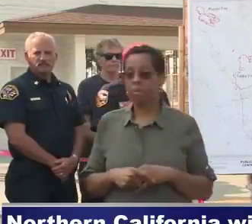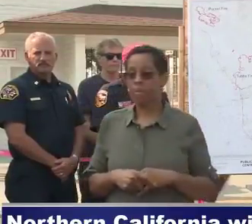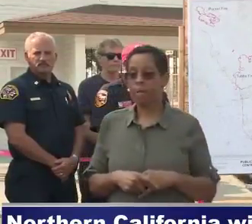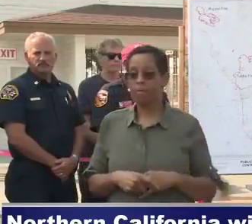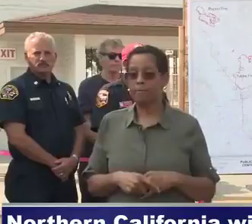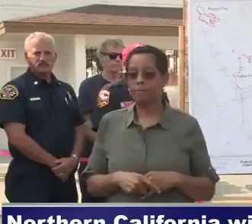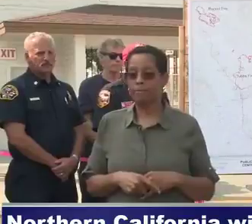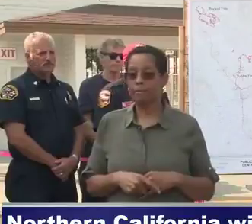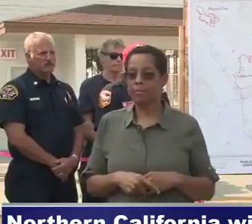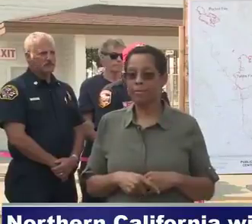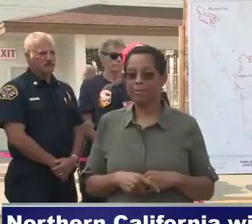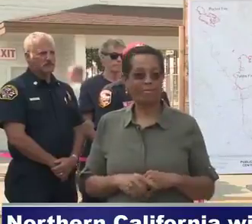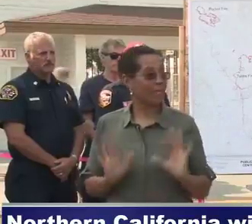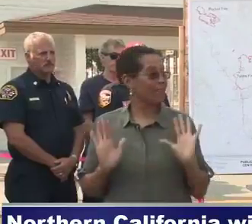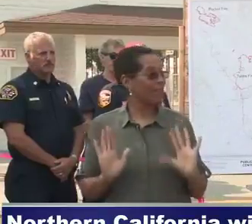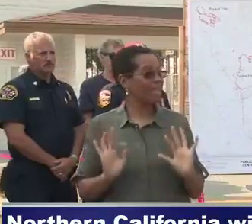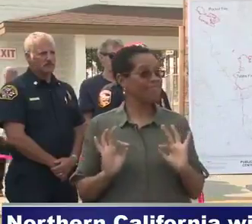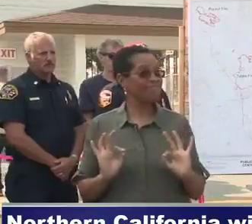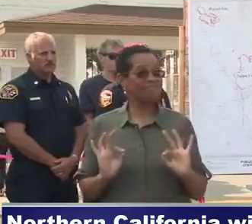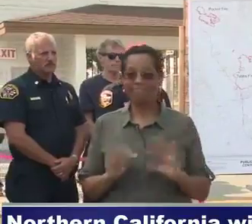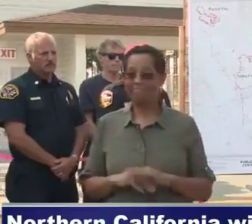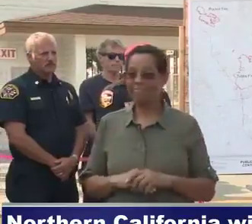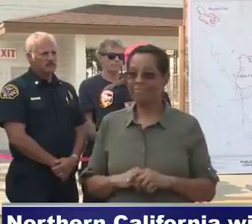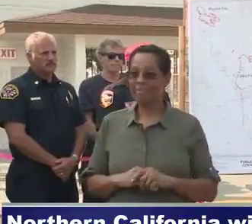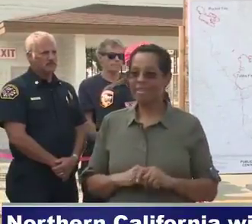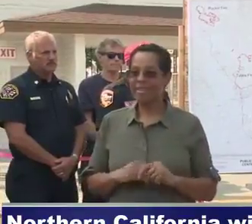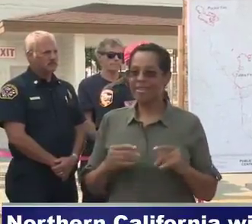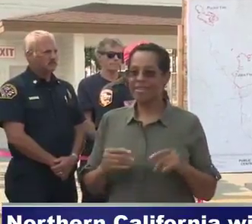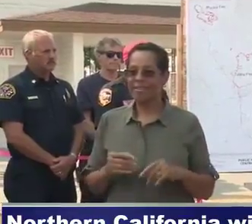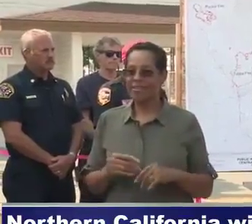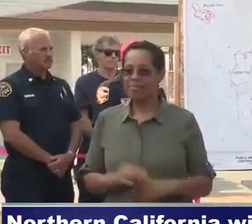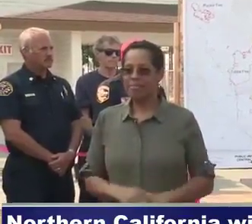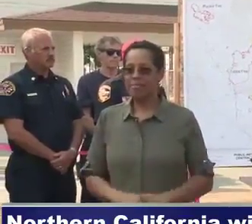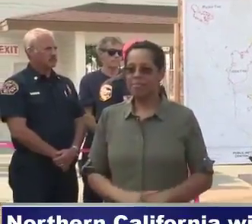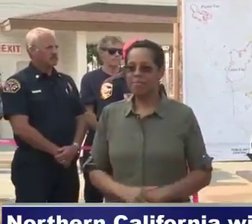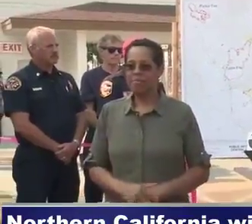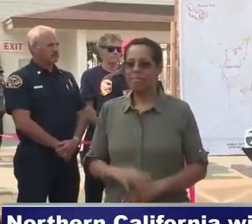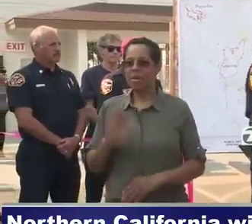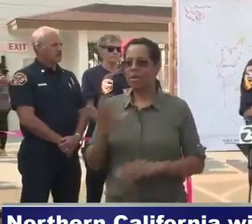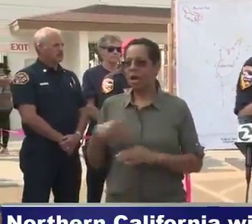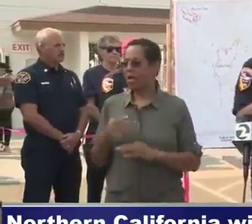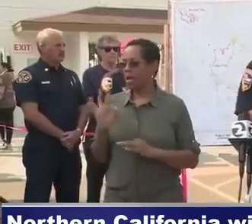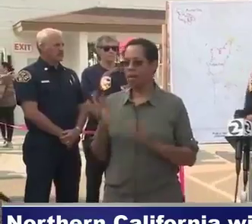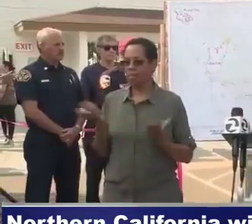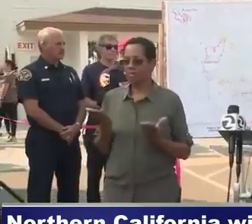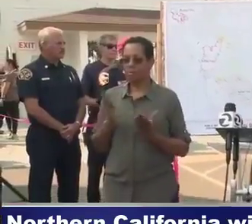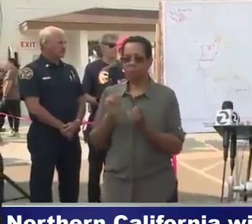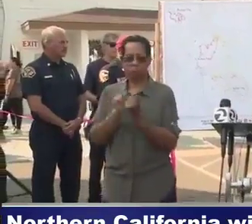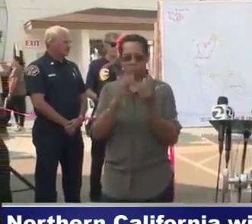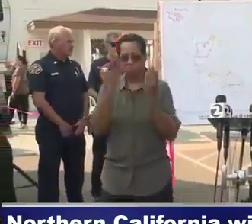All right, we'll end the press conference now. Again, all 9 will be available for one-on-one comments. Thanks for your time.